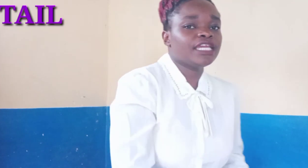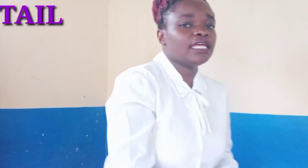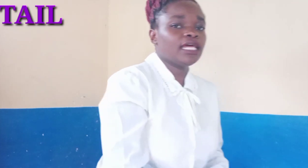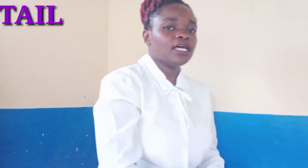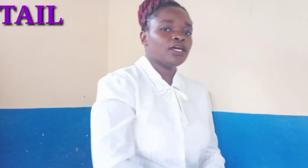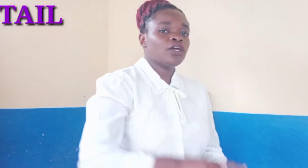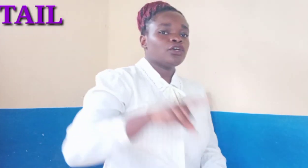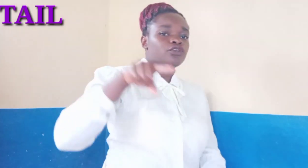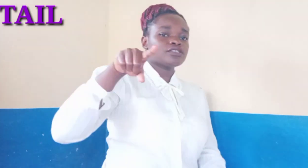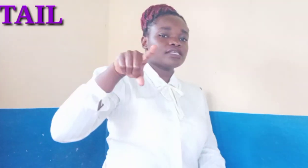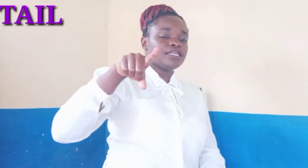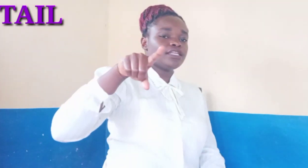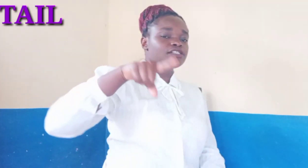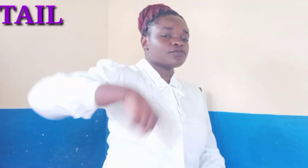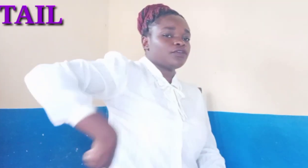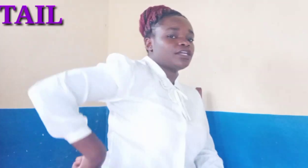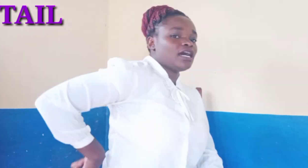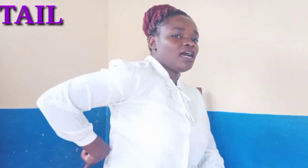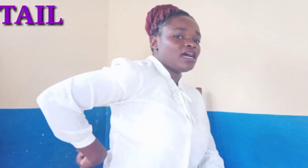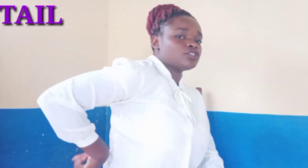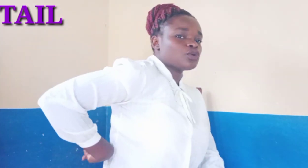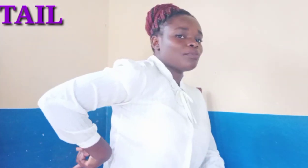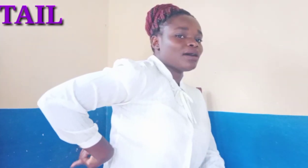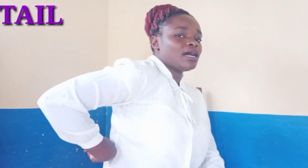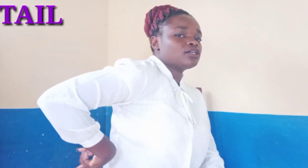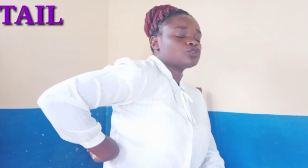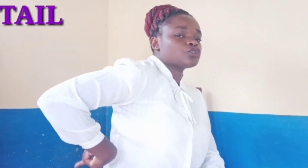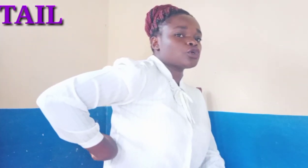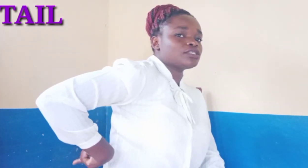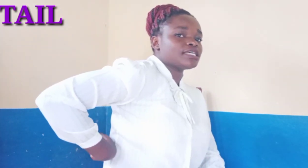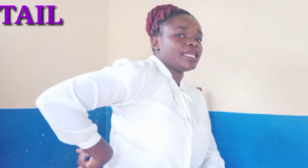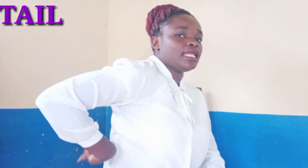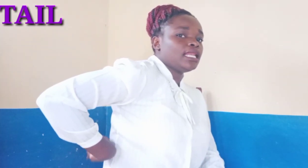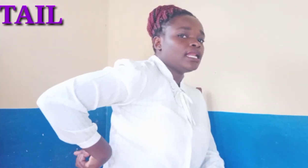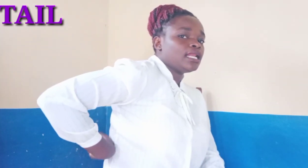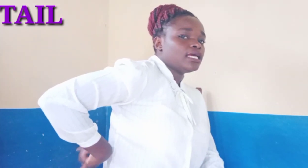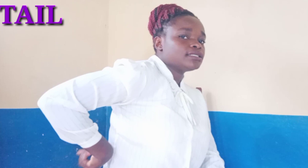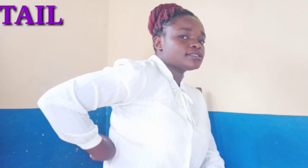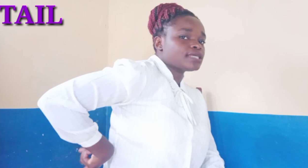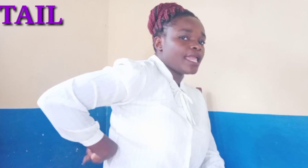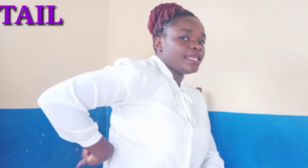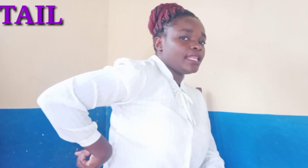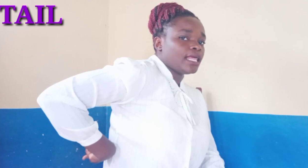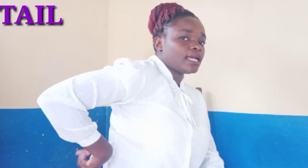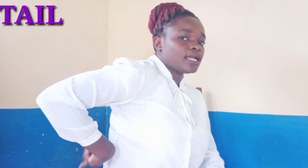Tail. Use the index finger at your back to show tail. Tail.